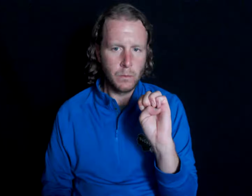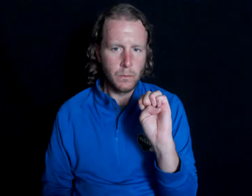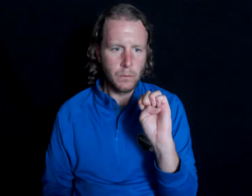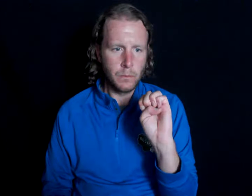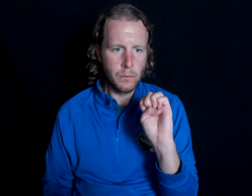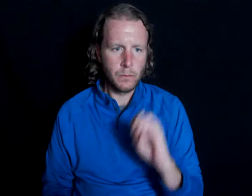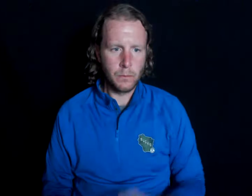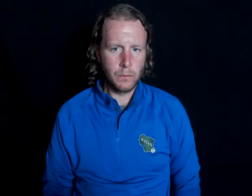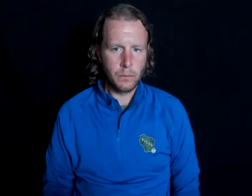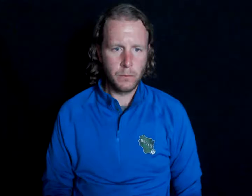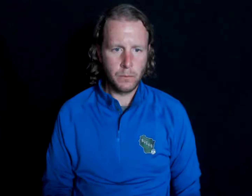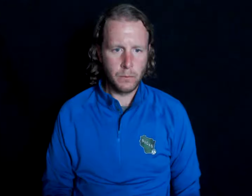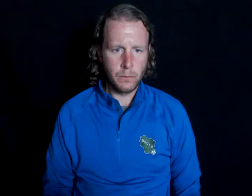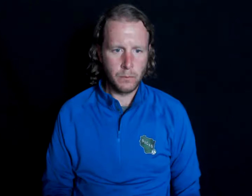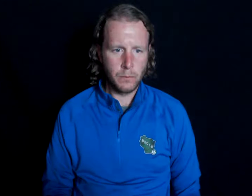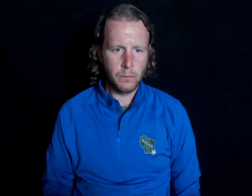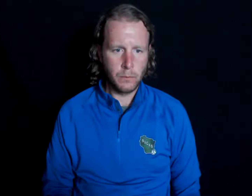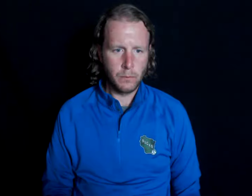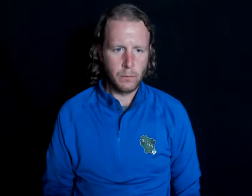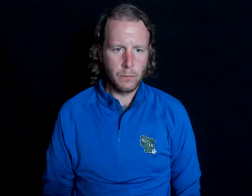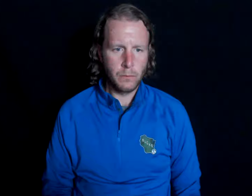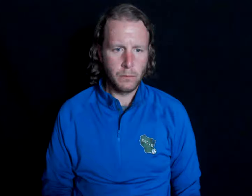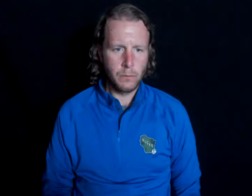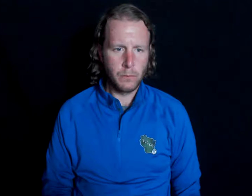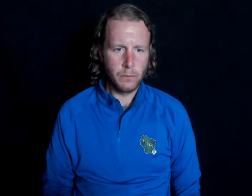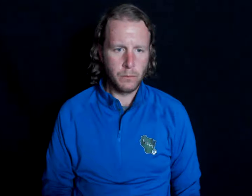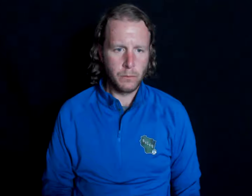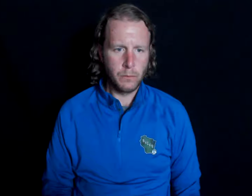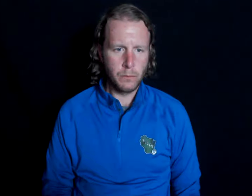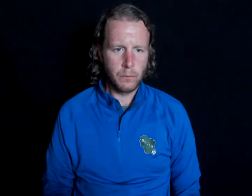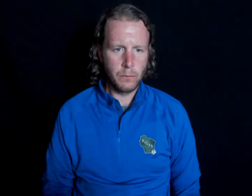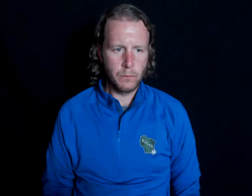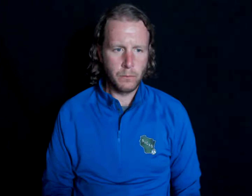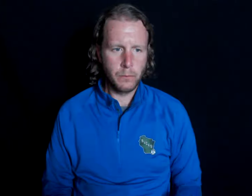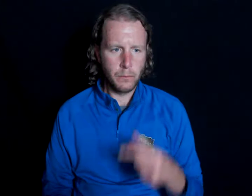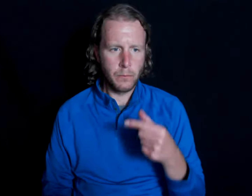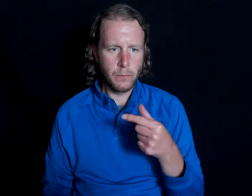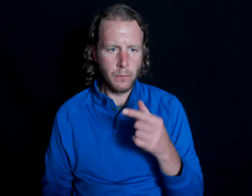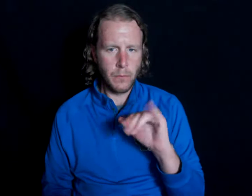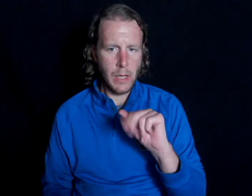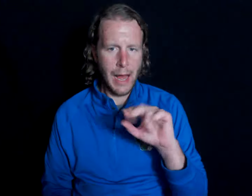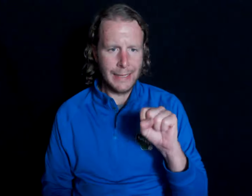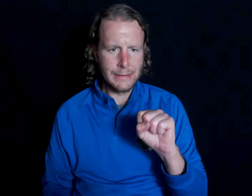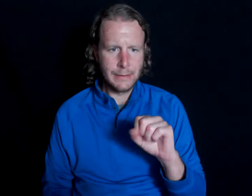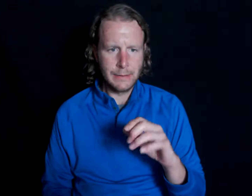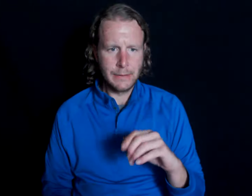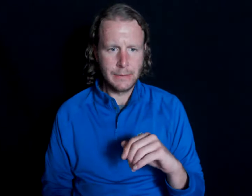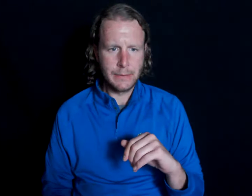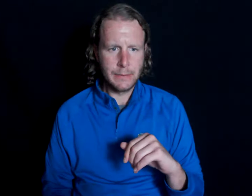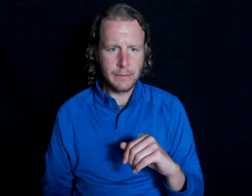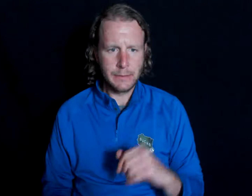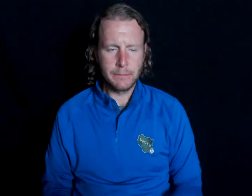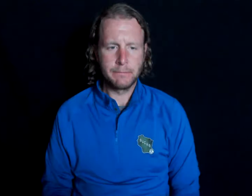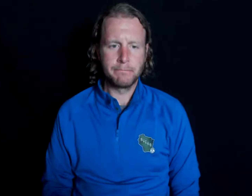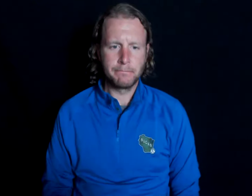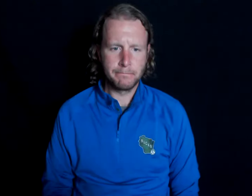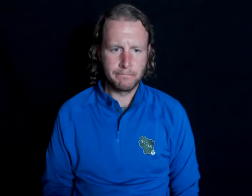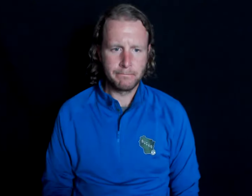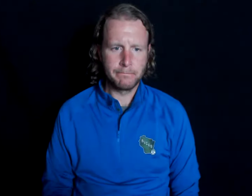Giannis moving his feet well and forcing the miss. Birch chasing down the loose ball. Awundu on the drive,